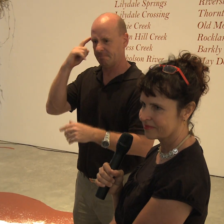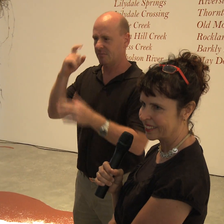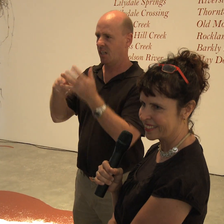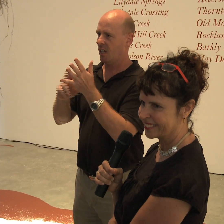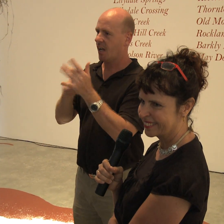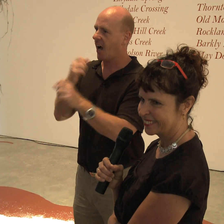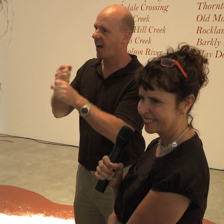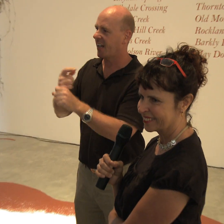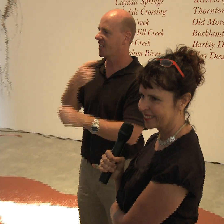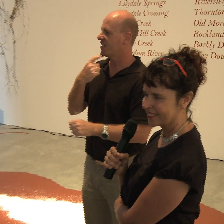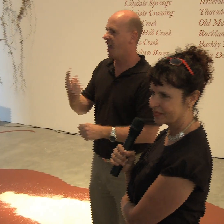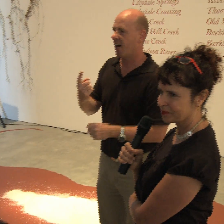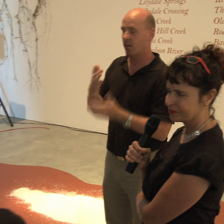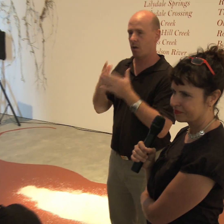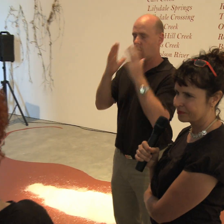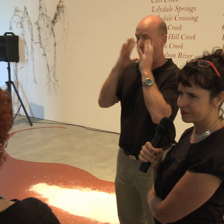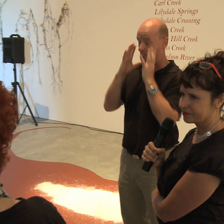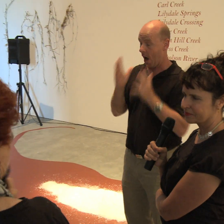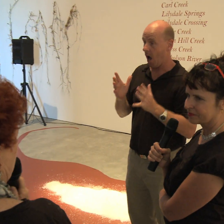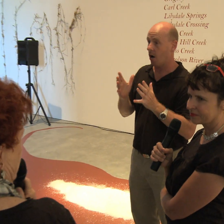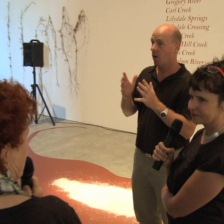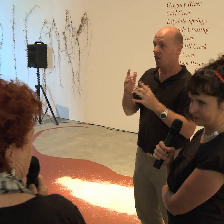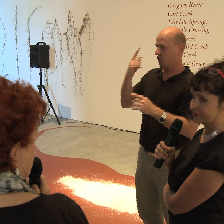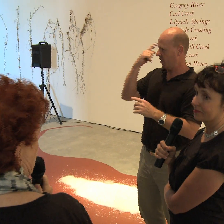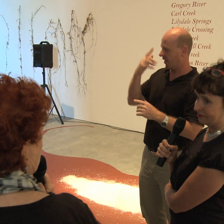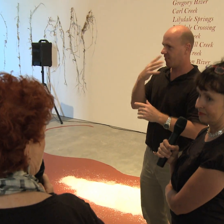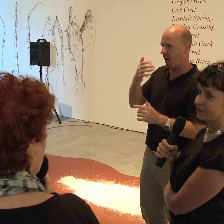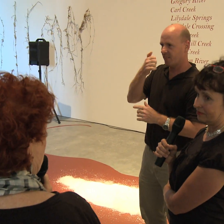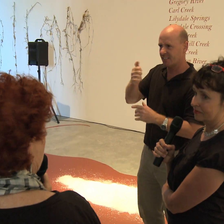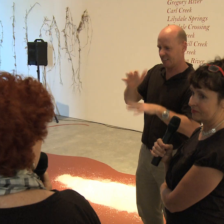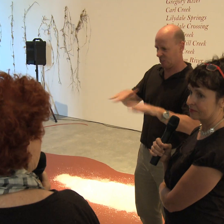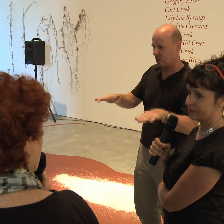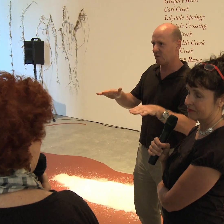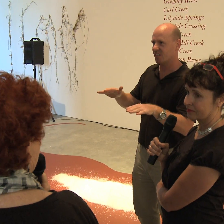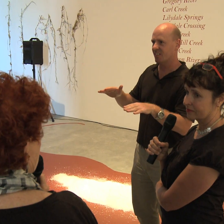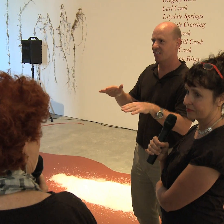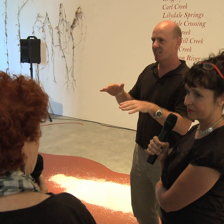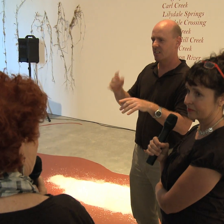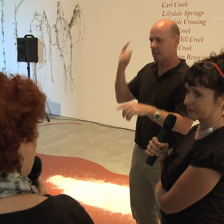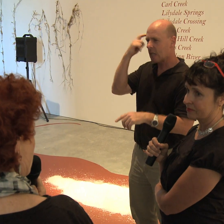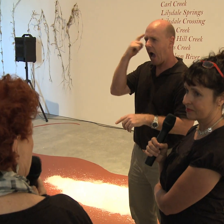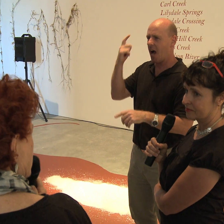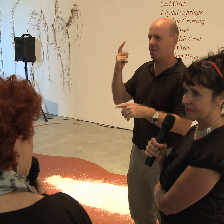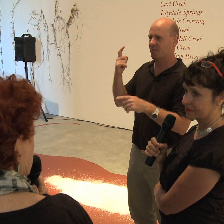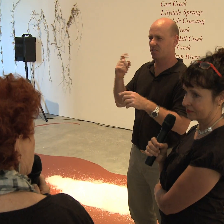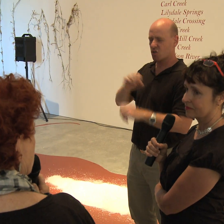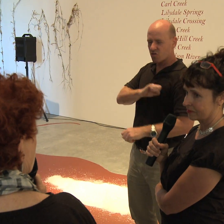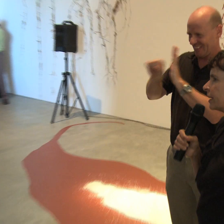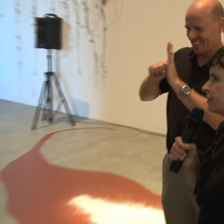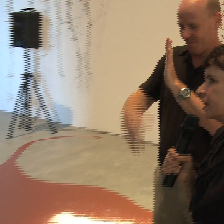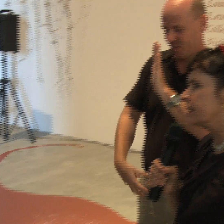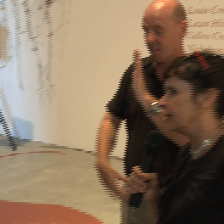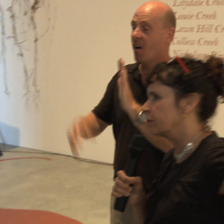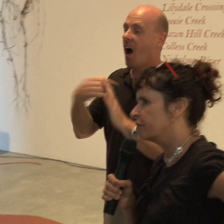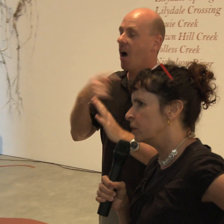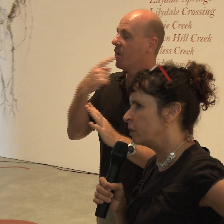daring. Yes. It's an amazing thing to think of young kids, being as sharp and as courageous as that.